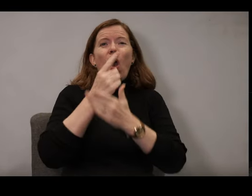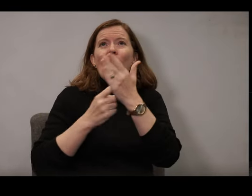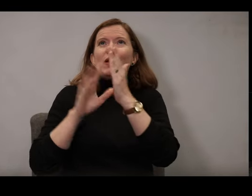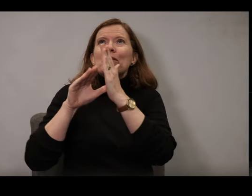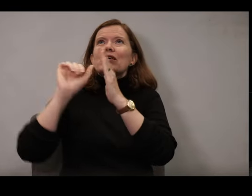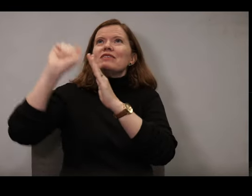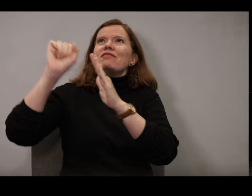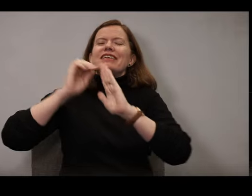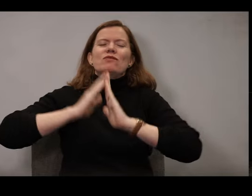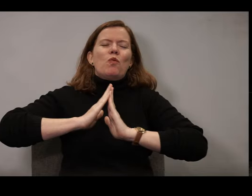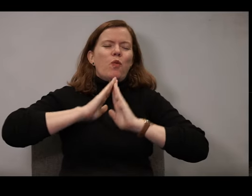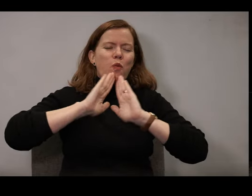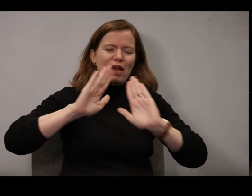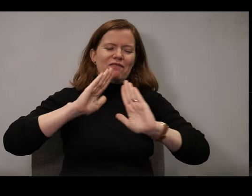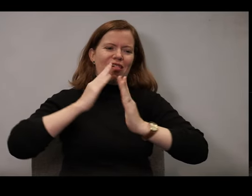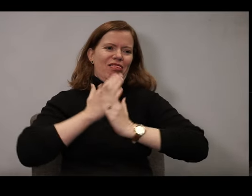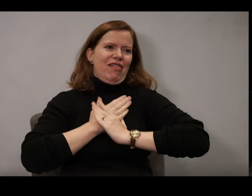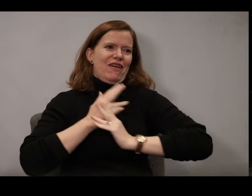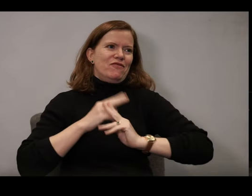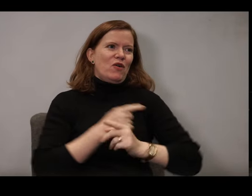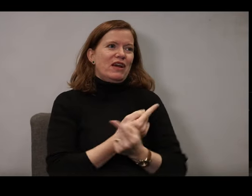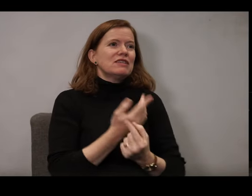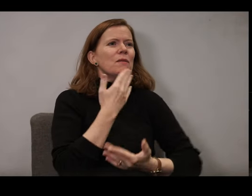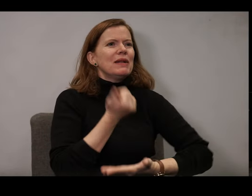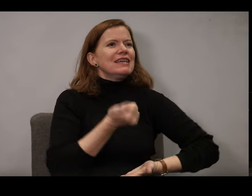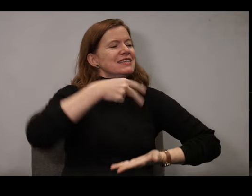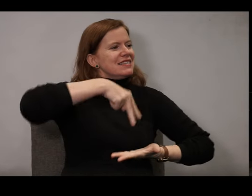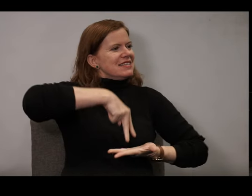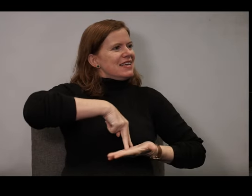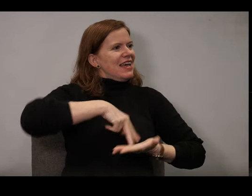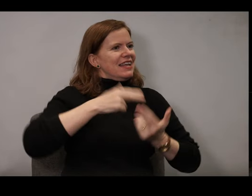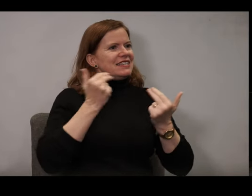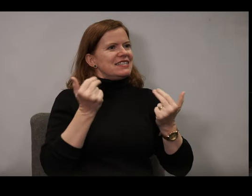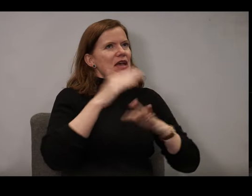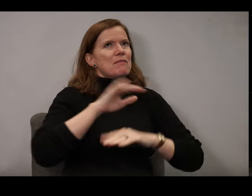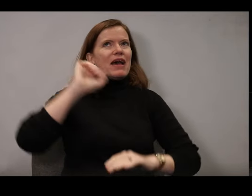let's all stand, let's all sing, and celebrate that grace that we rest in. Here we go.